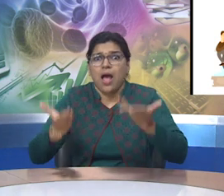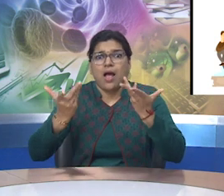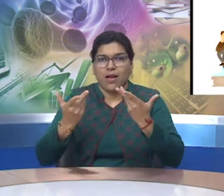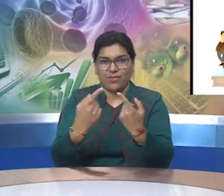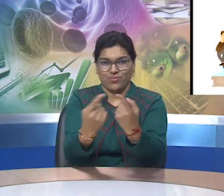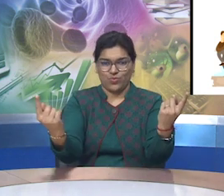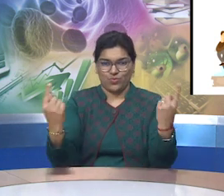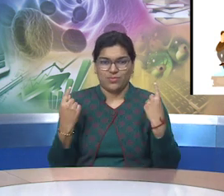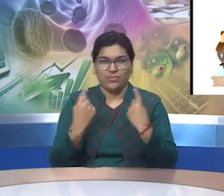I